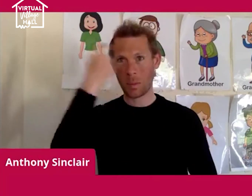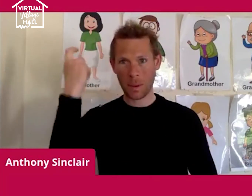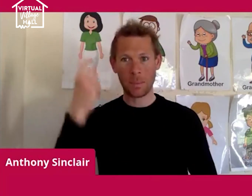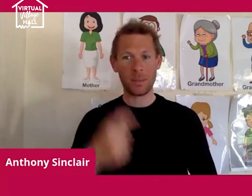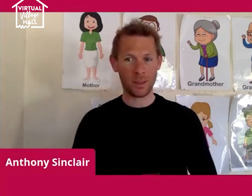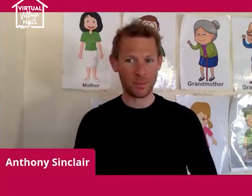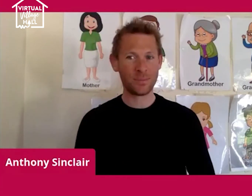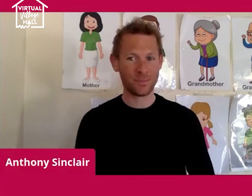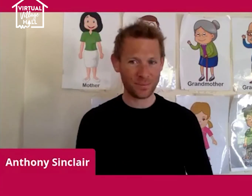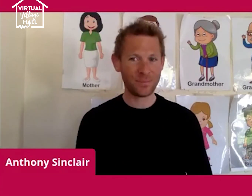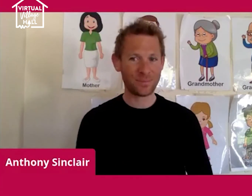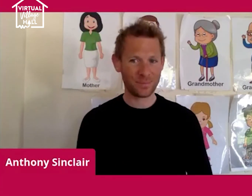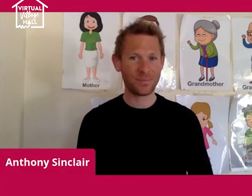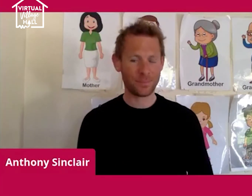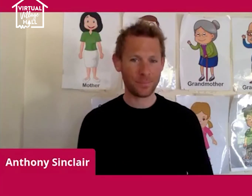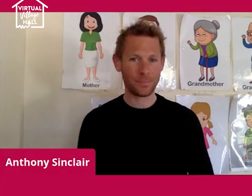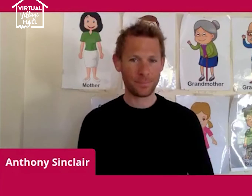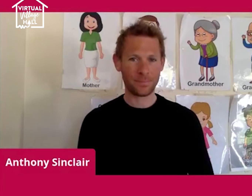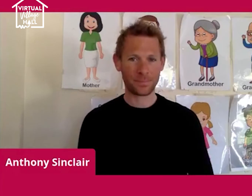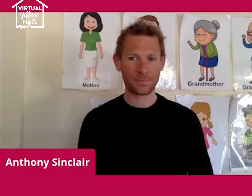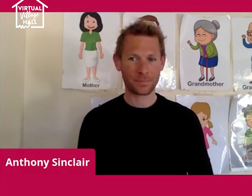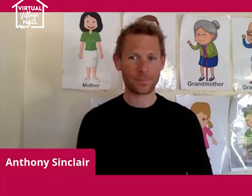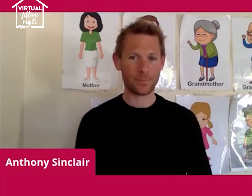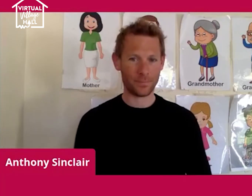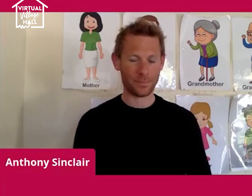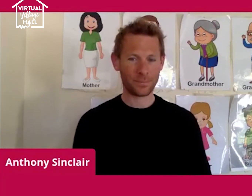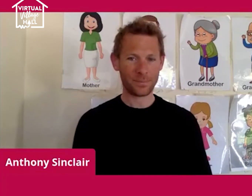and with repetition, then you'll remember them.